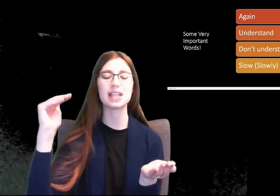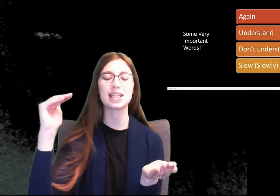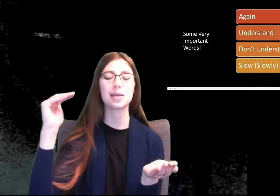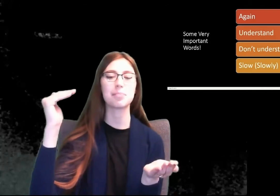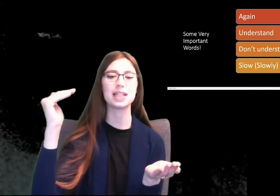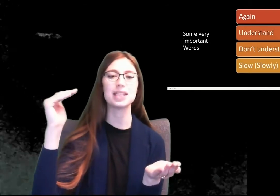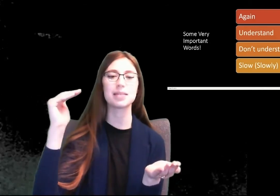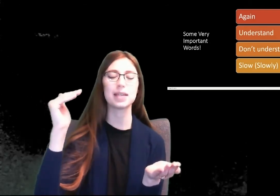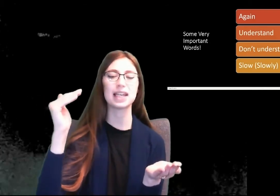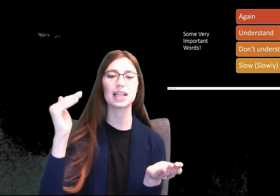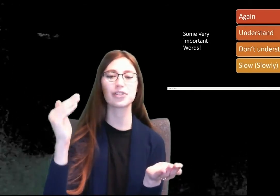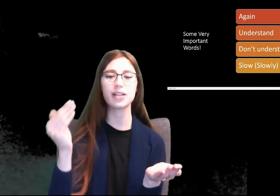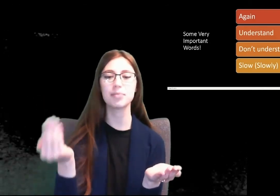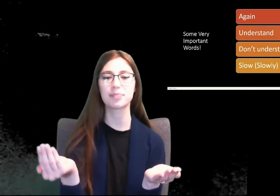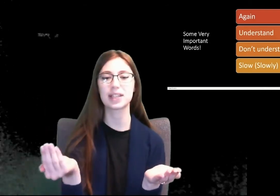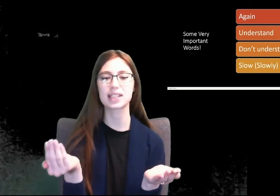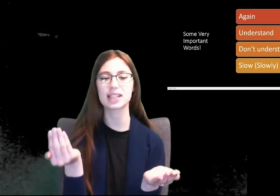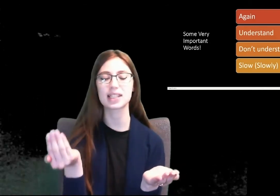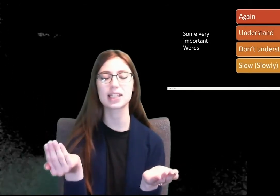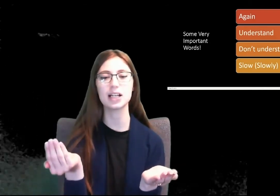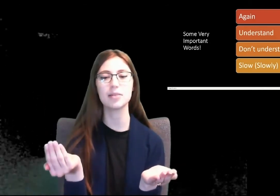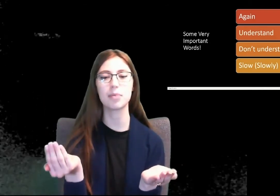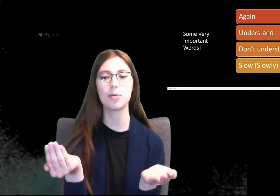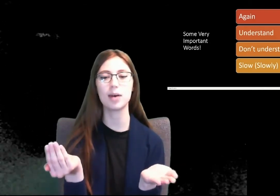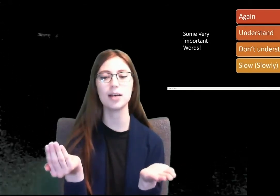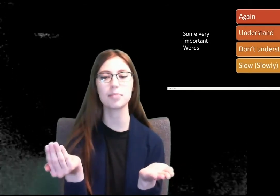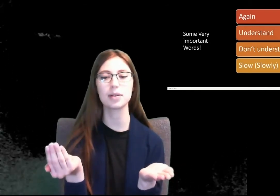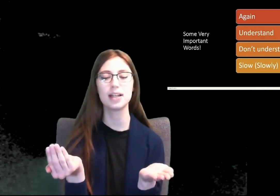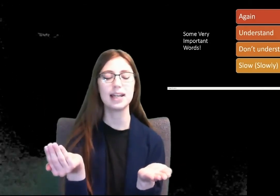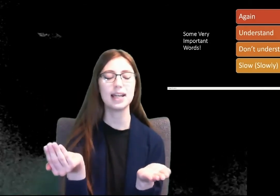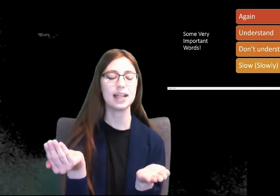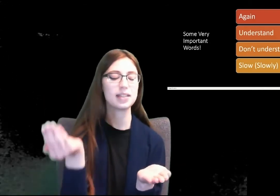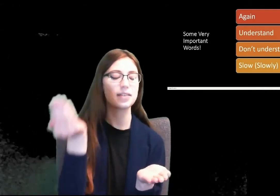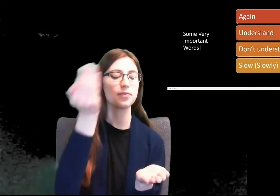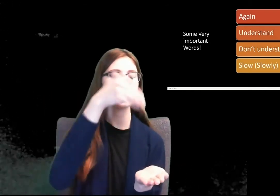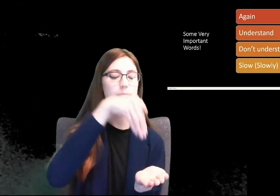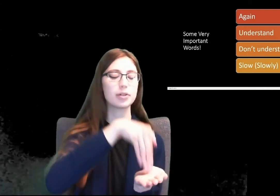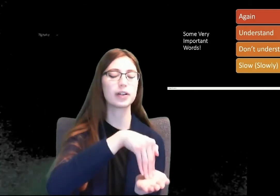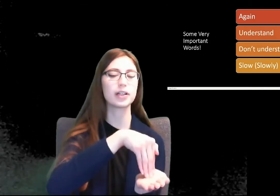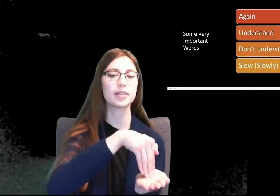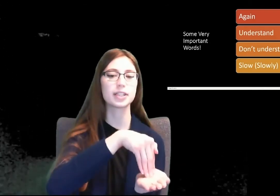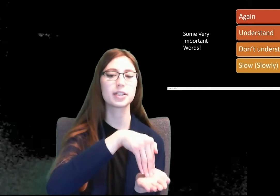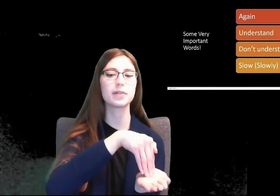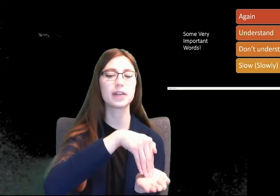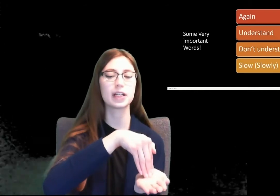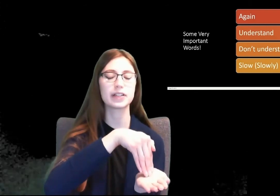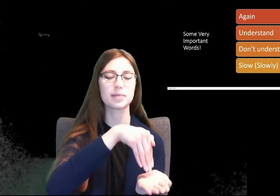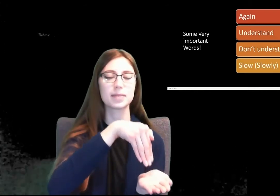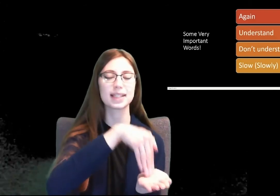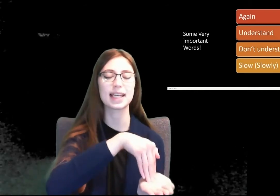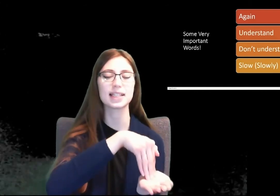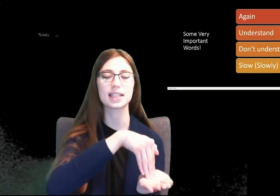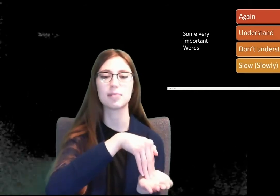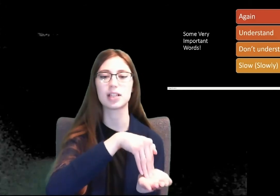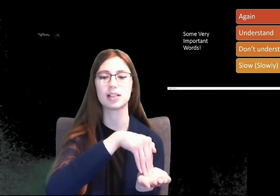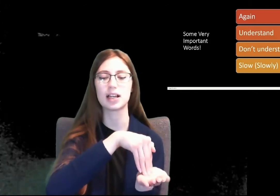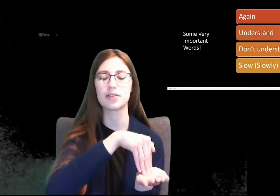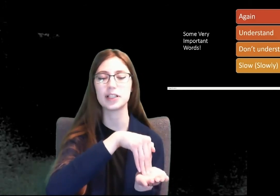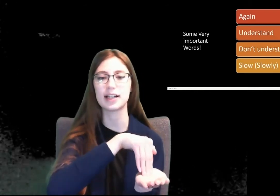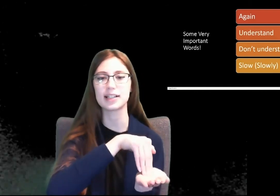in a bent B handshake. It's going to start palm up and then flip over so your fingertips land in the middle of your